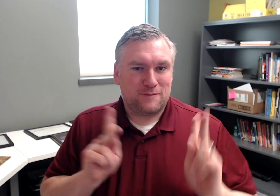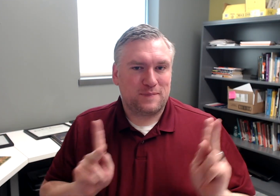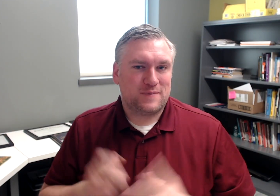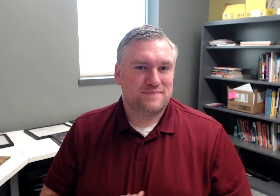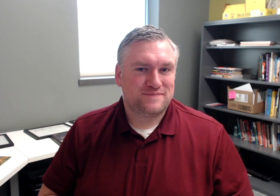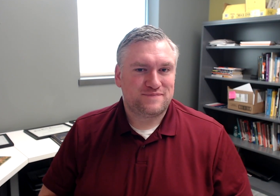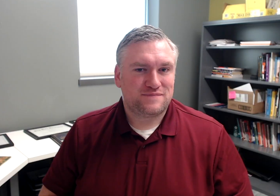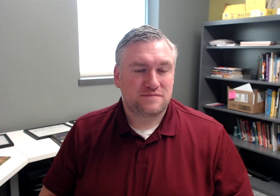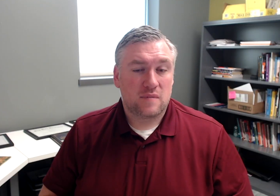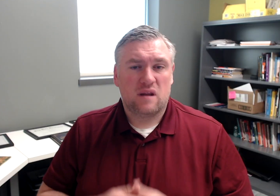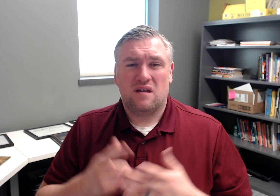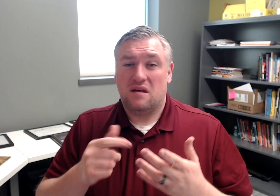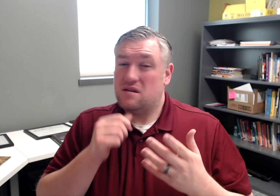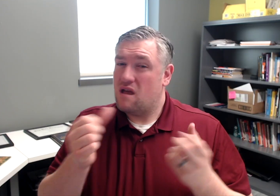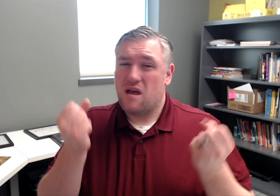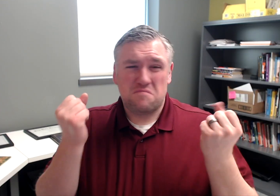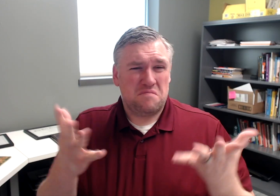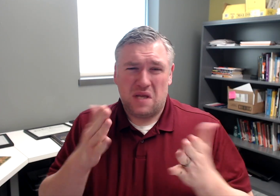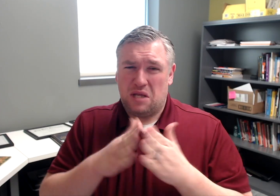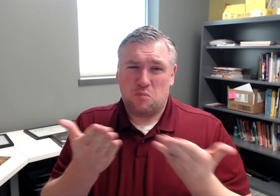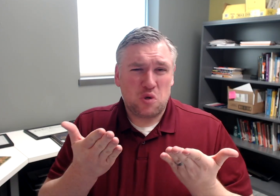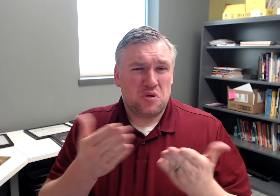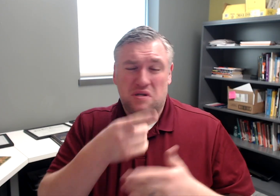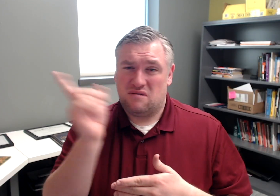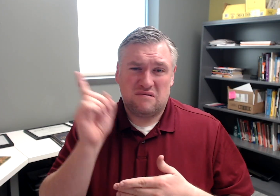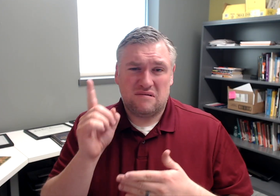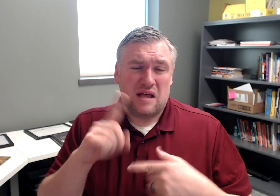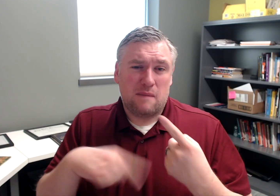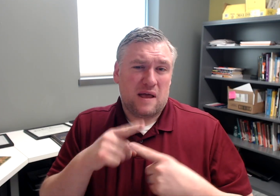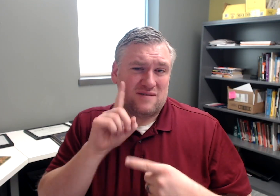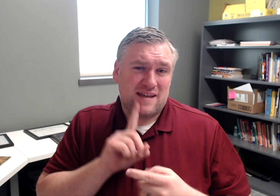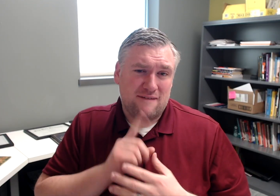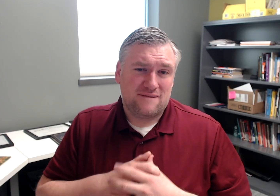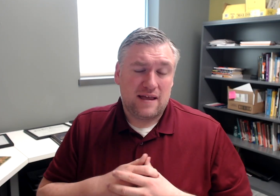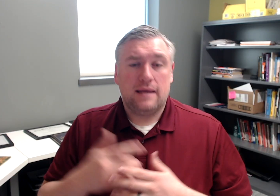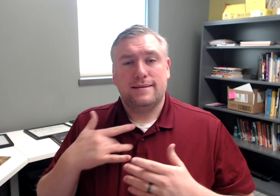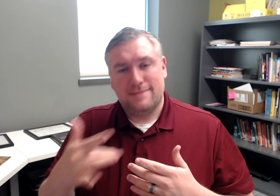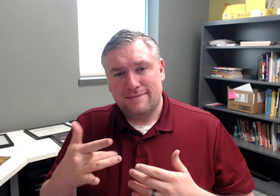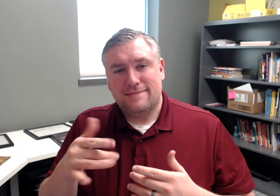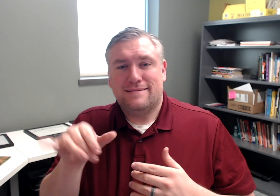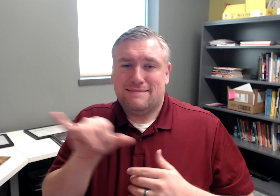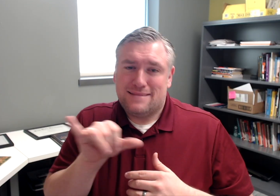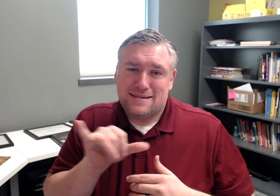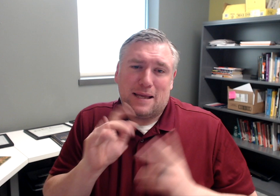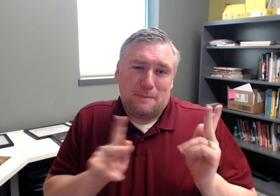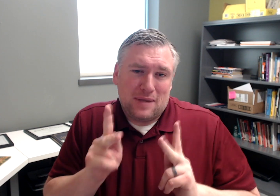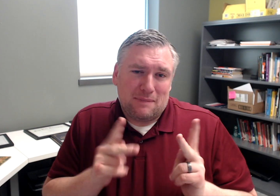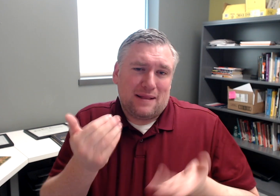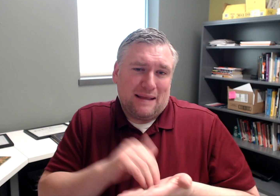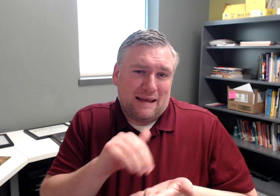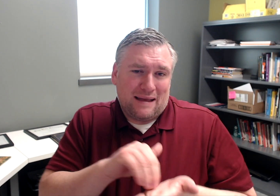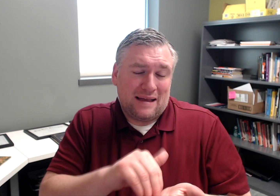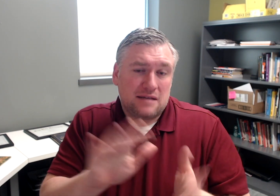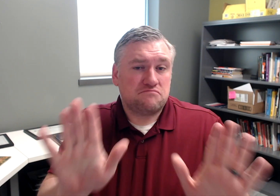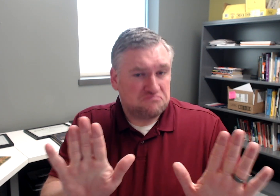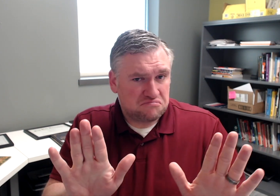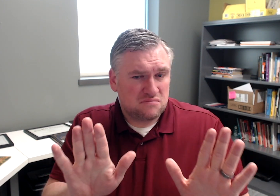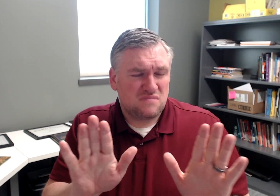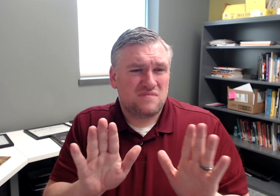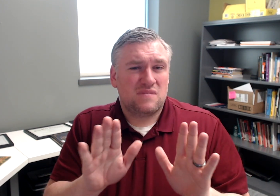Read about deaf people. There's not many books about deaf people, and they tend to be kind of the same people again and